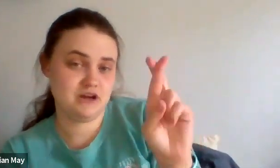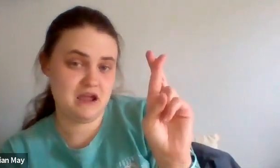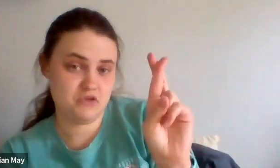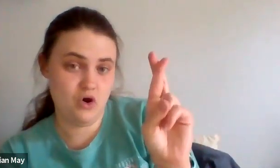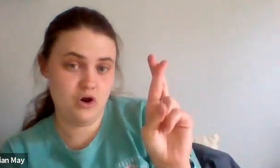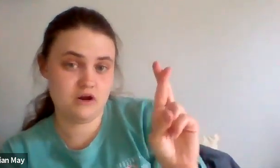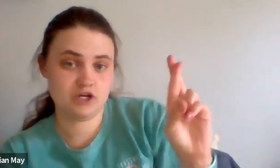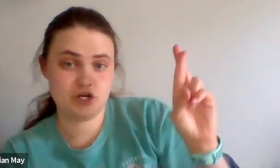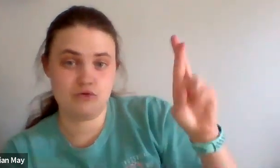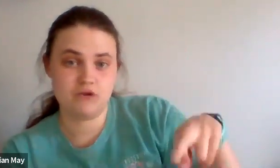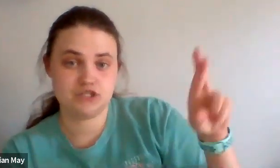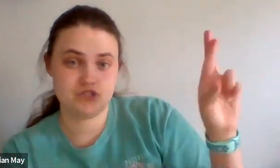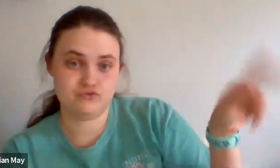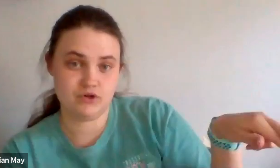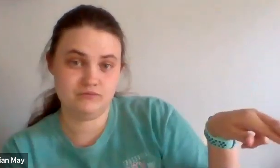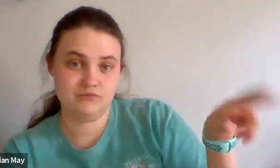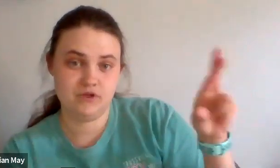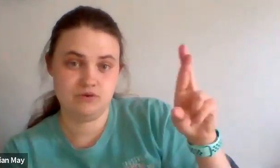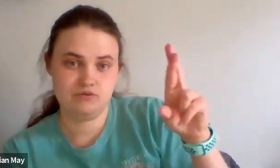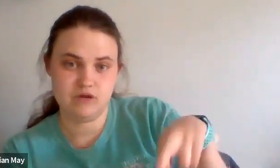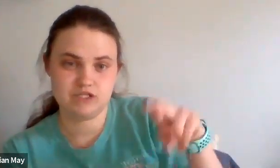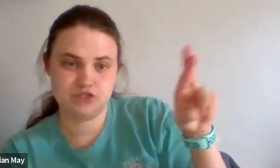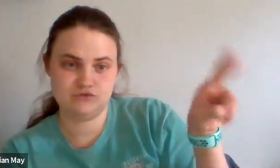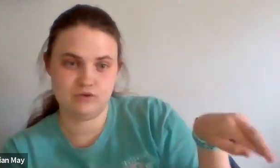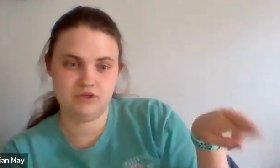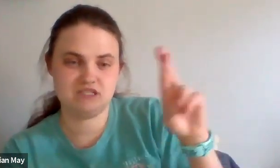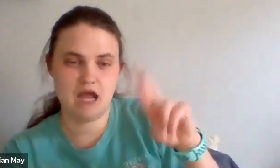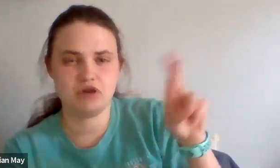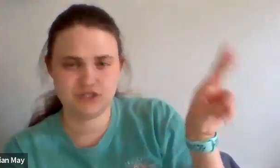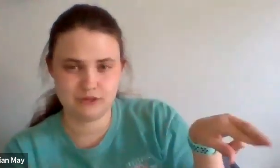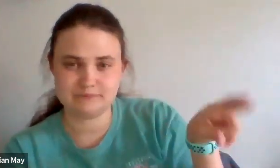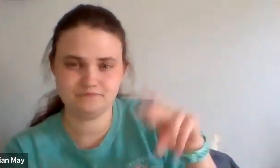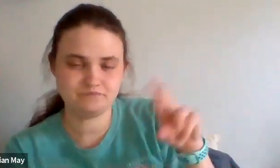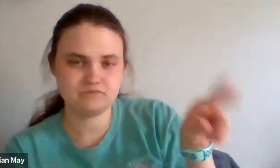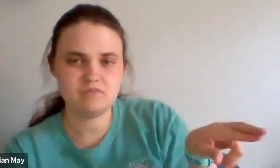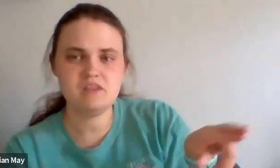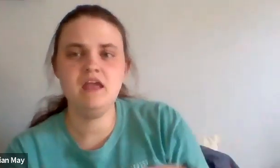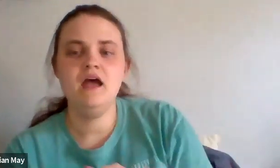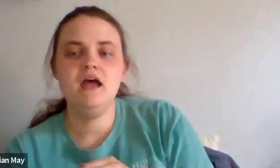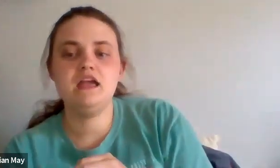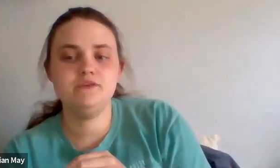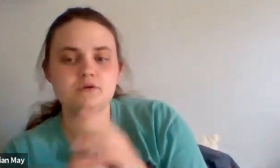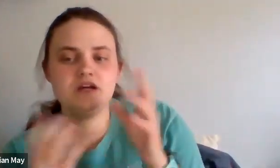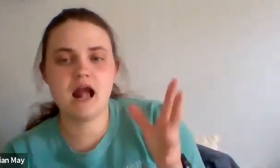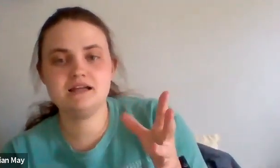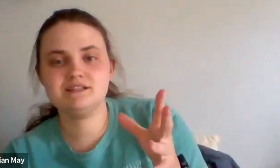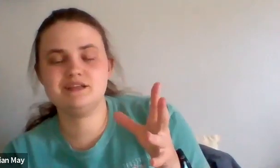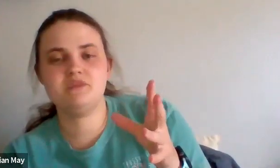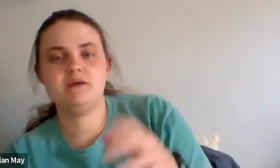to have the R and you're going to go restroom. You just tap restroom. If you were going to ask something about